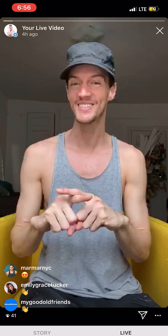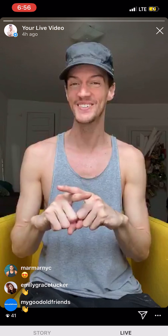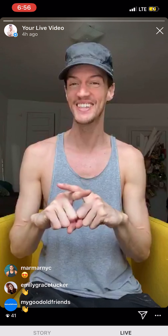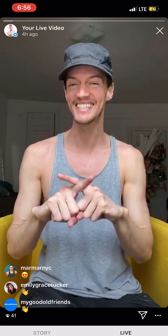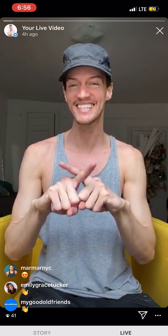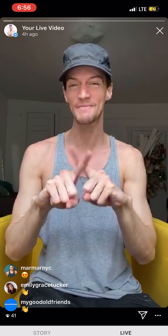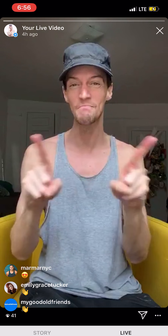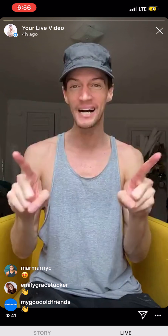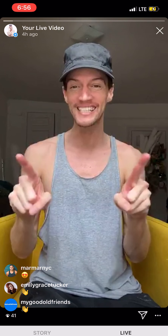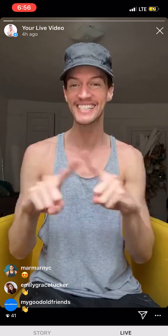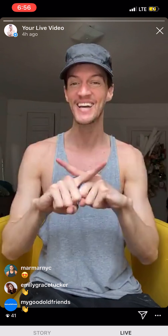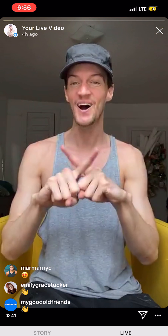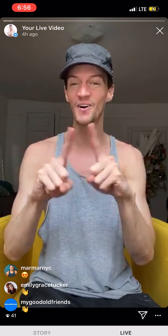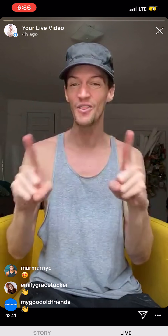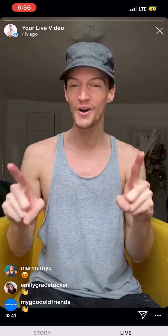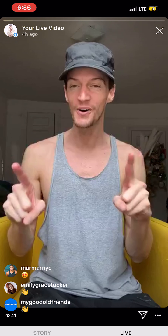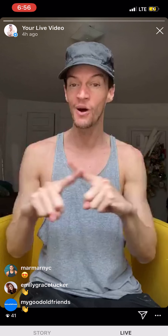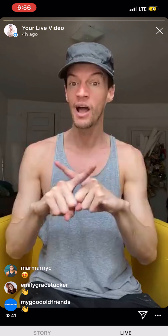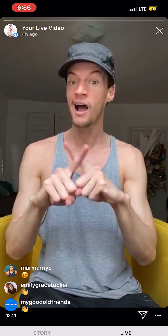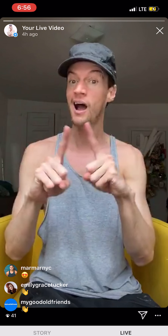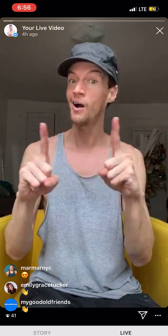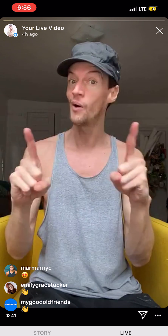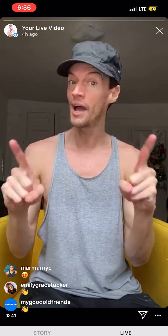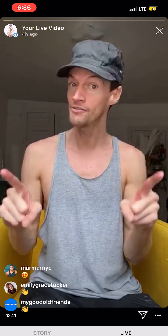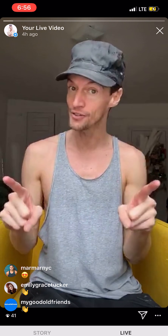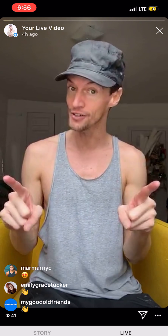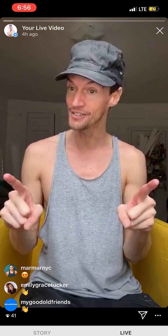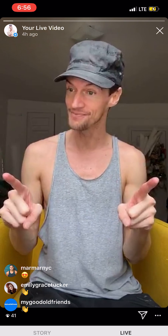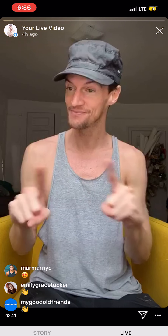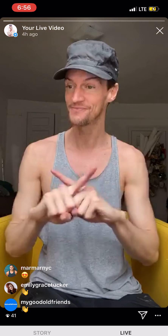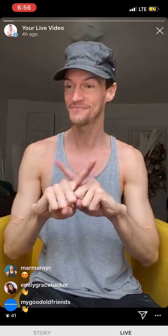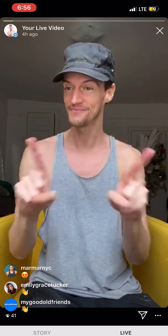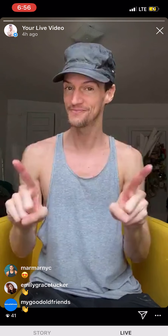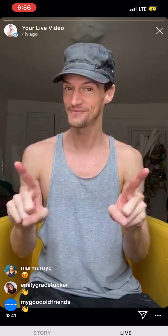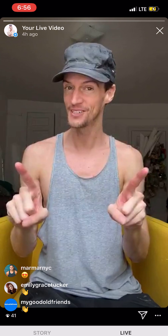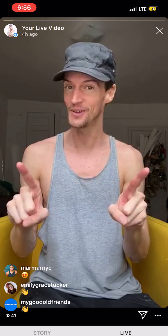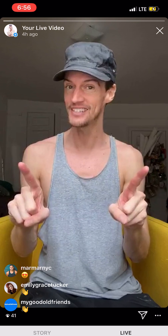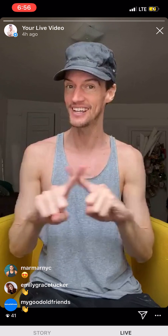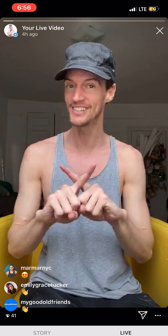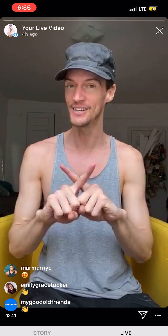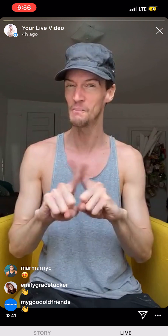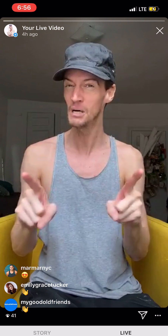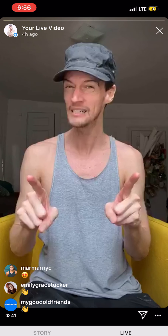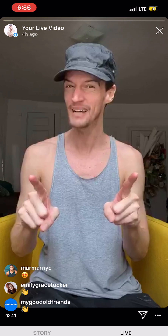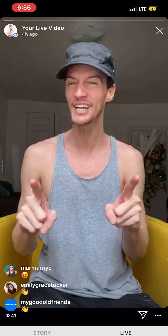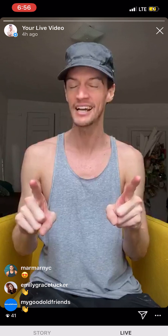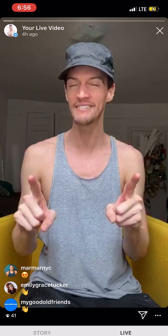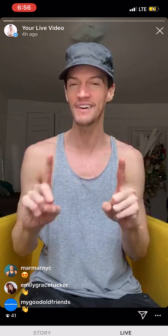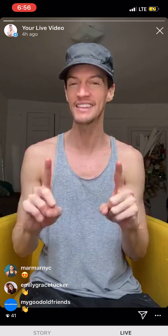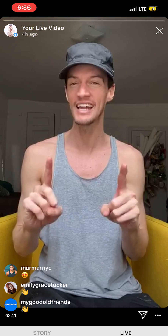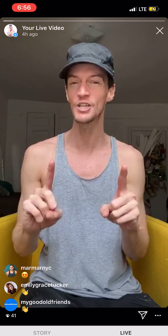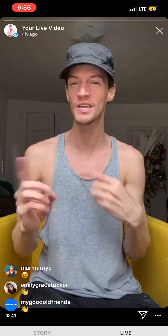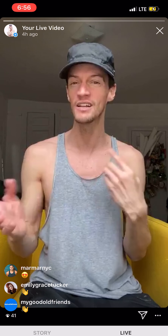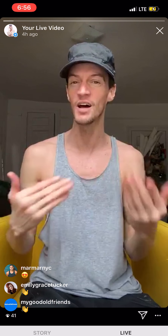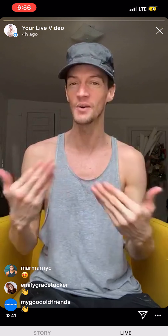this is but, although, however. Great sign to know. But. I find that I use that a lot when I'm